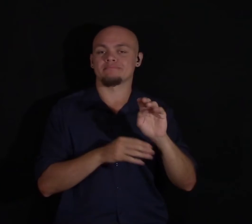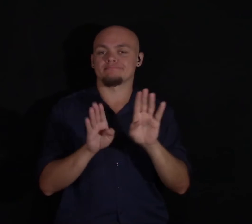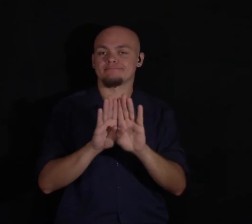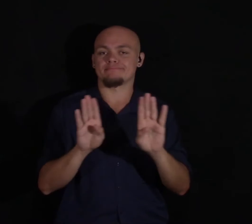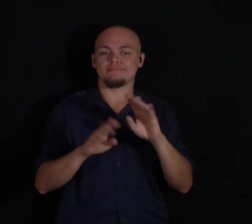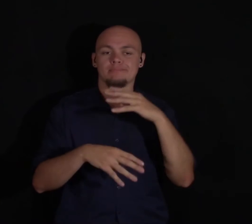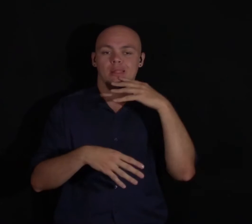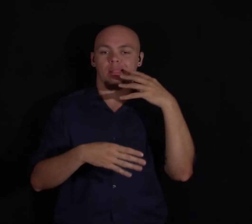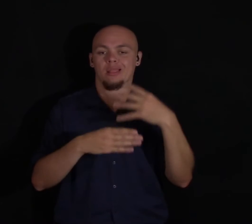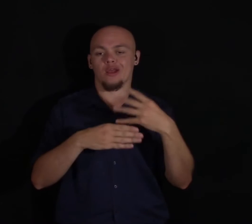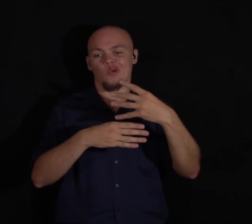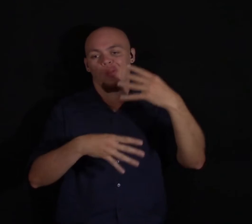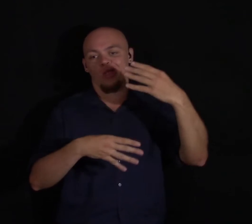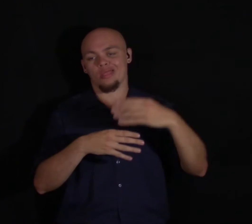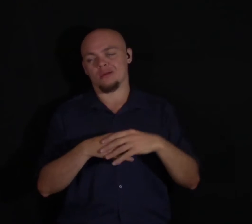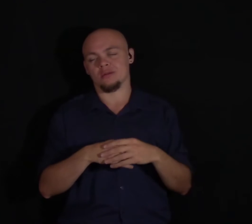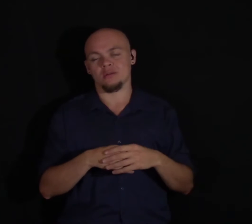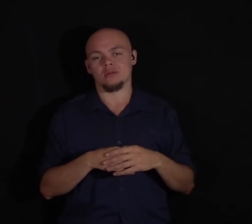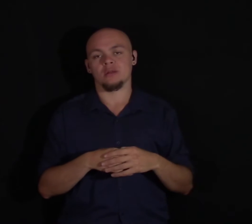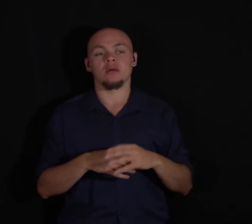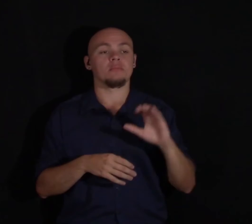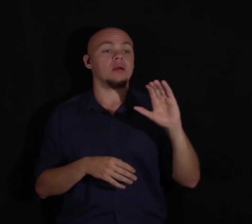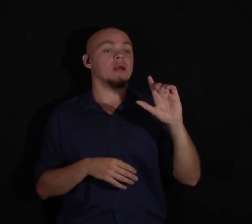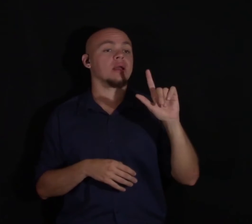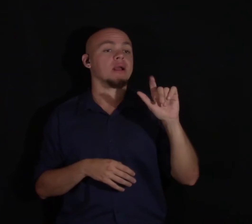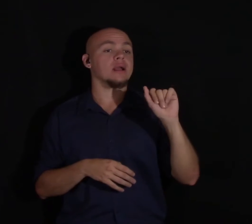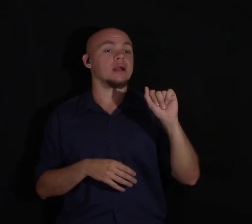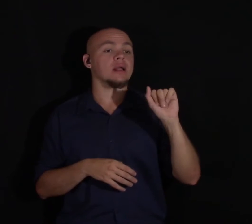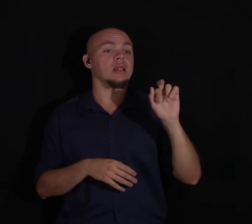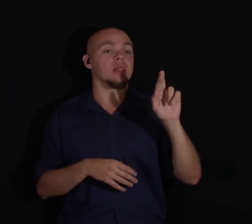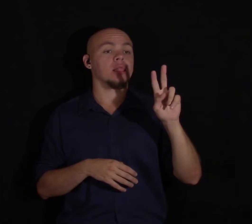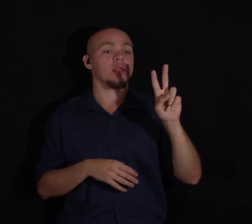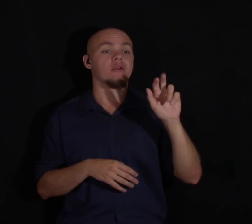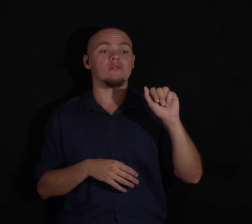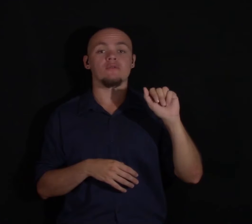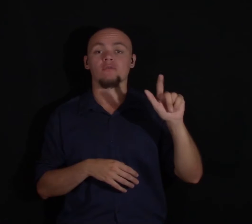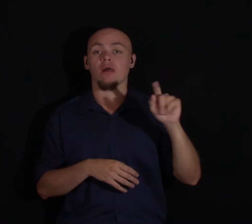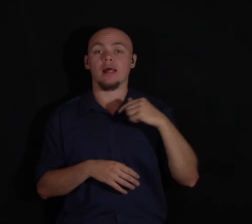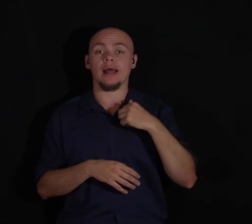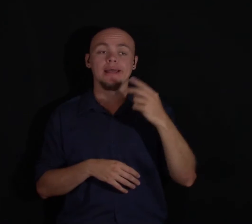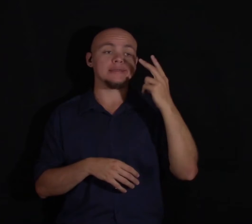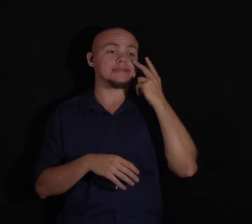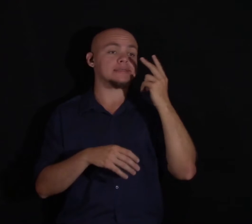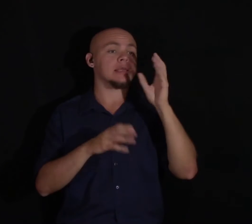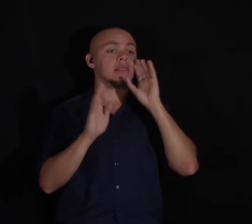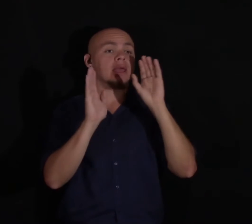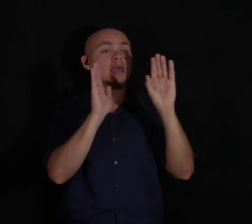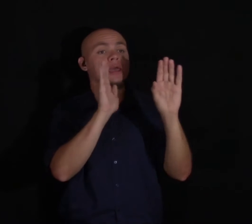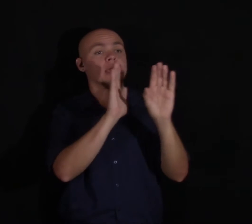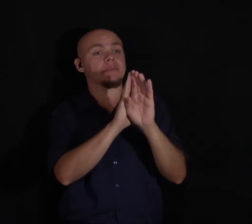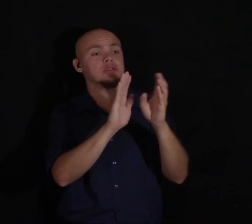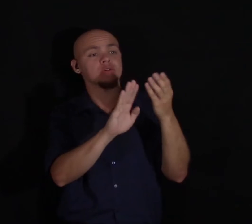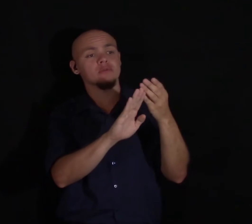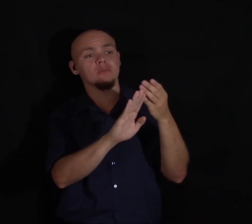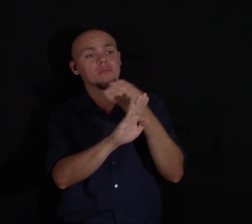But in Clerval I saw the image of my former self. He was inquisitive and anxious to gain experience and